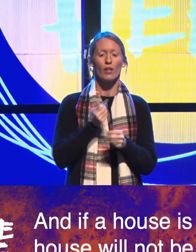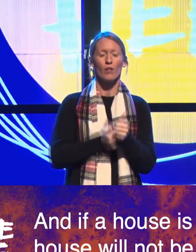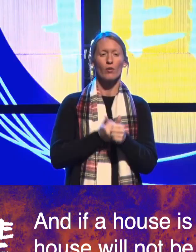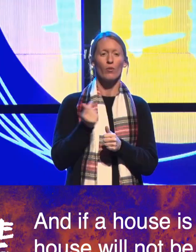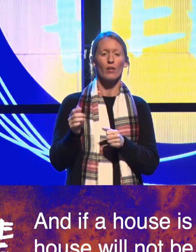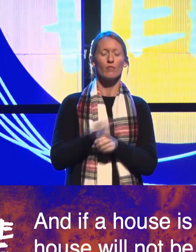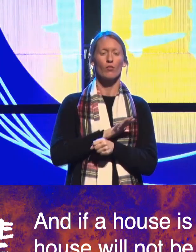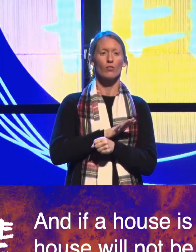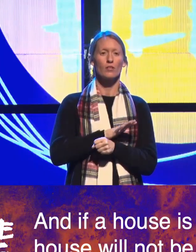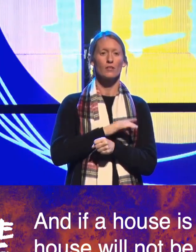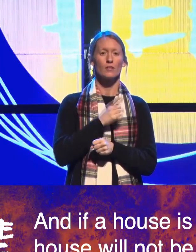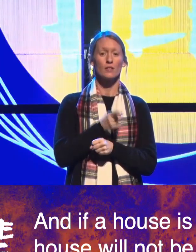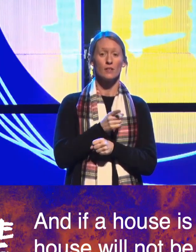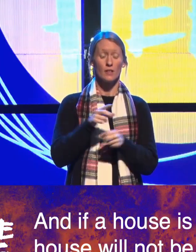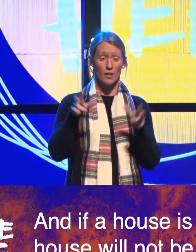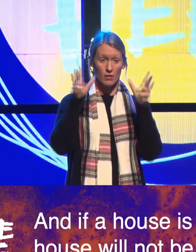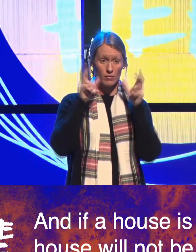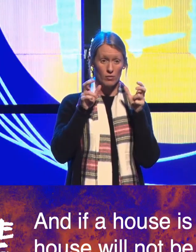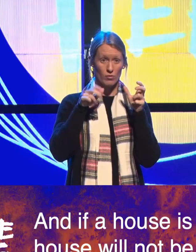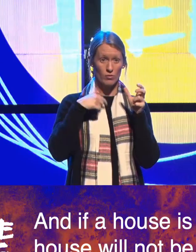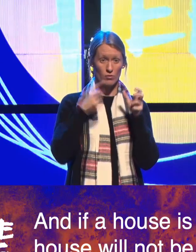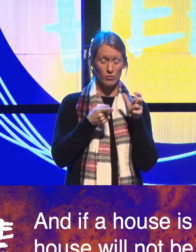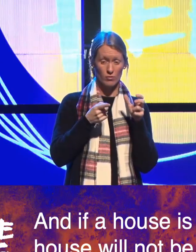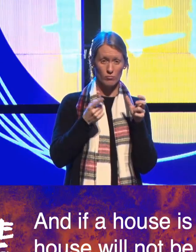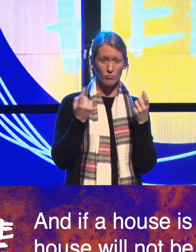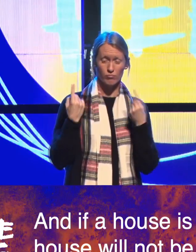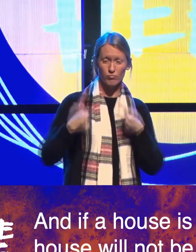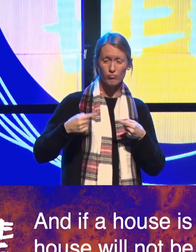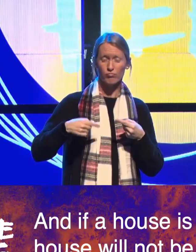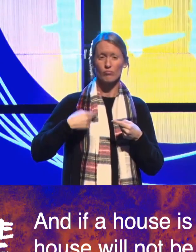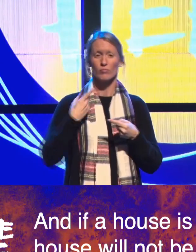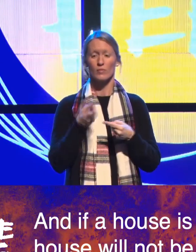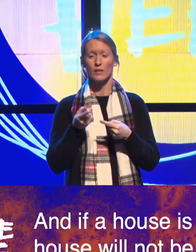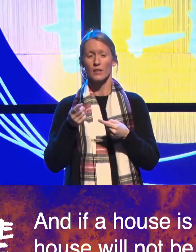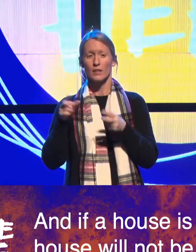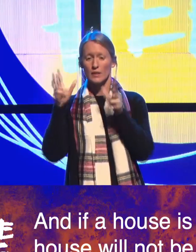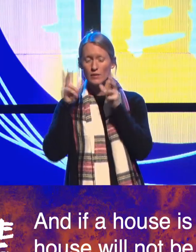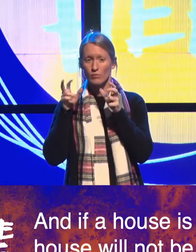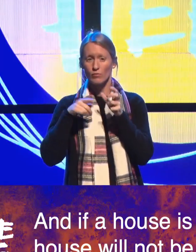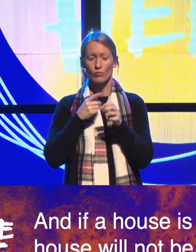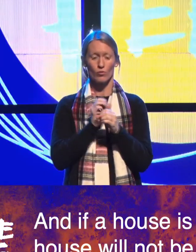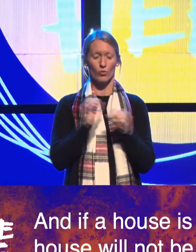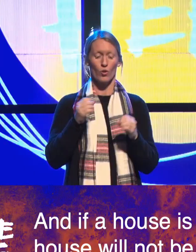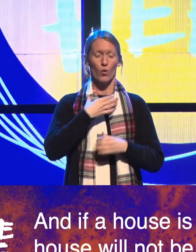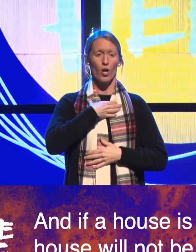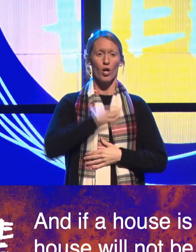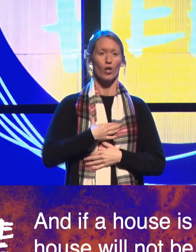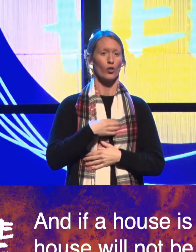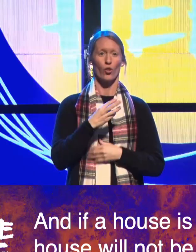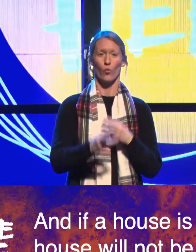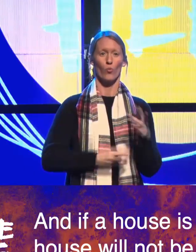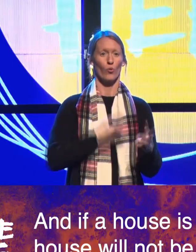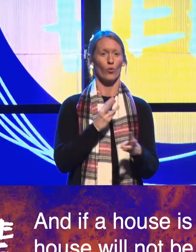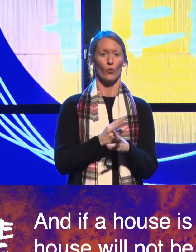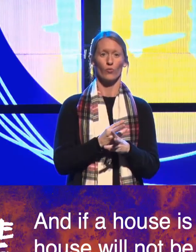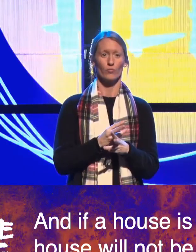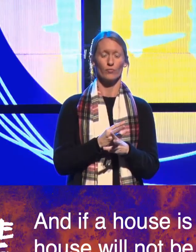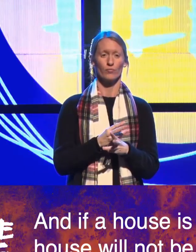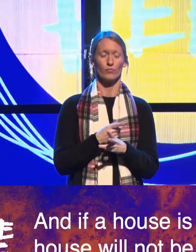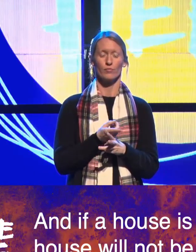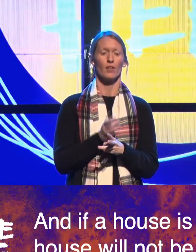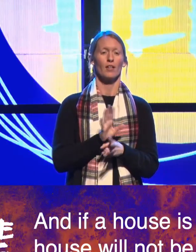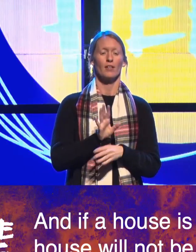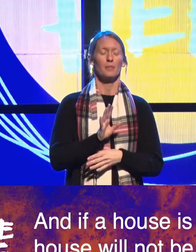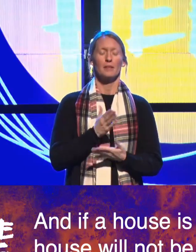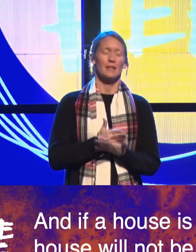that persisted, if evil fought against evil, there would be no hunger in the world. Right? If evil, I'm going to stop